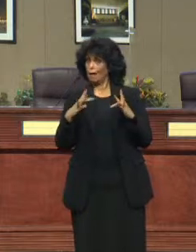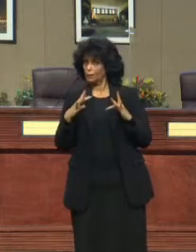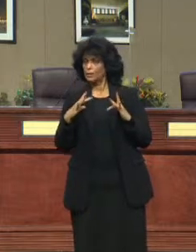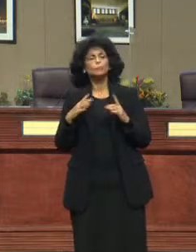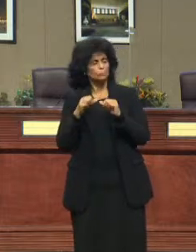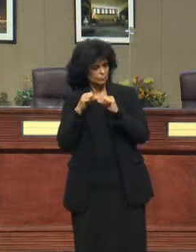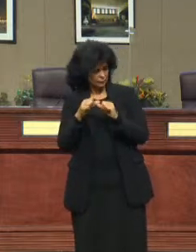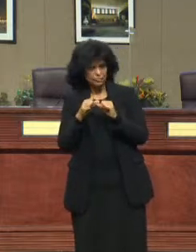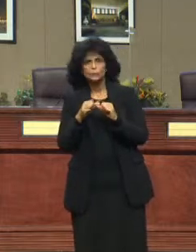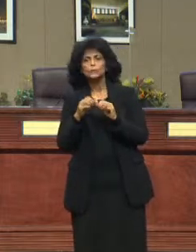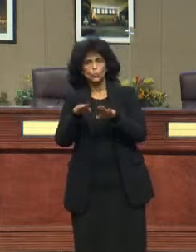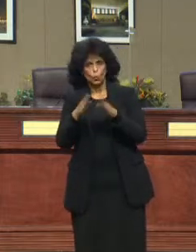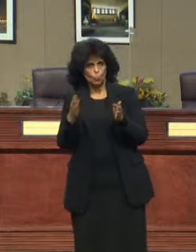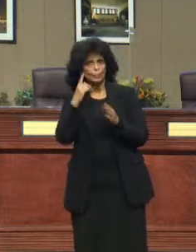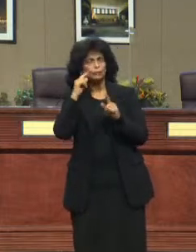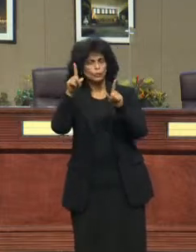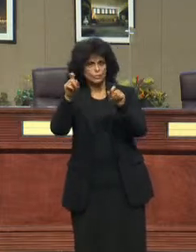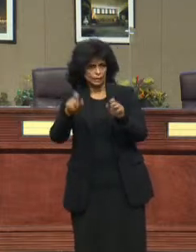testing at that site.